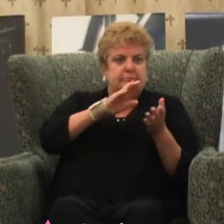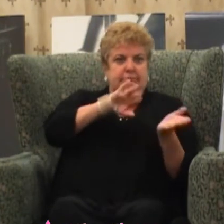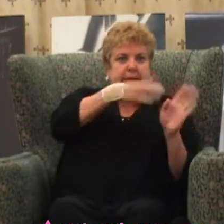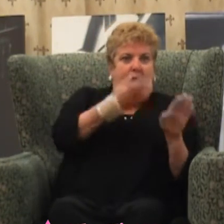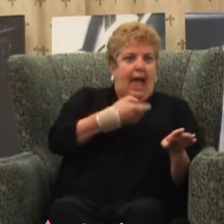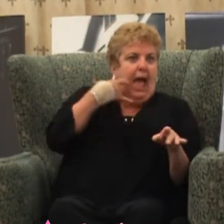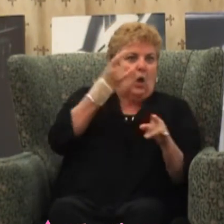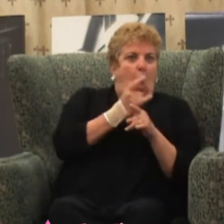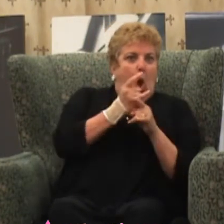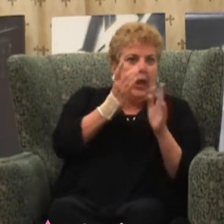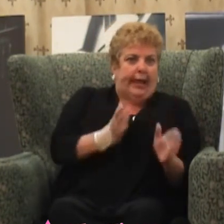this.